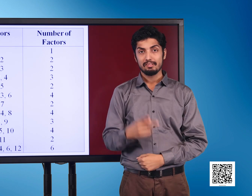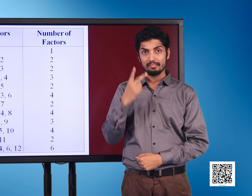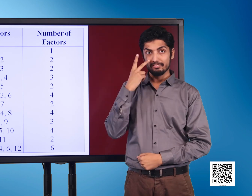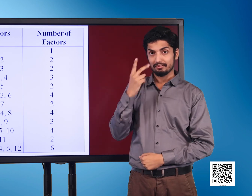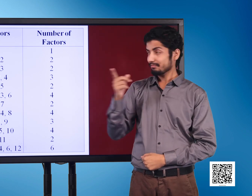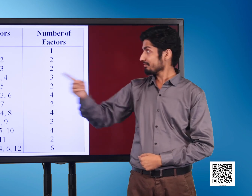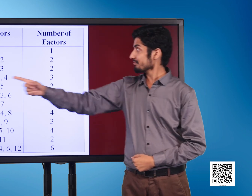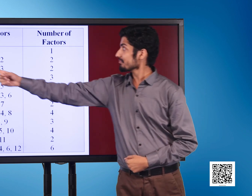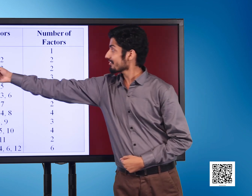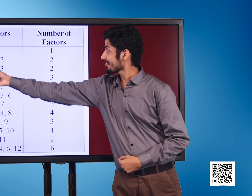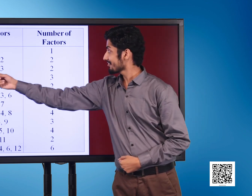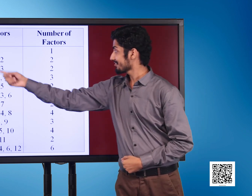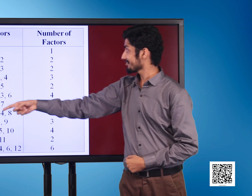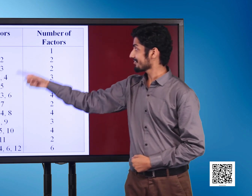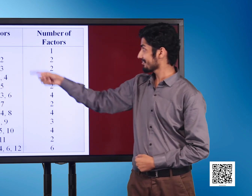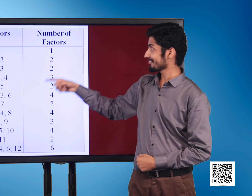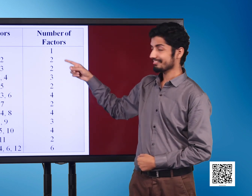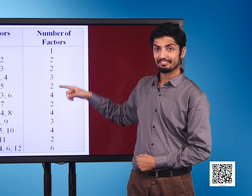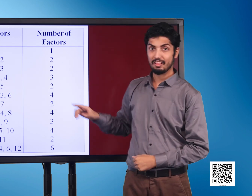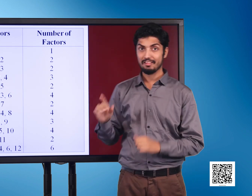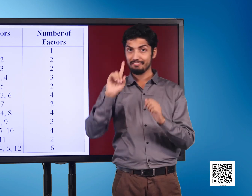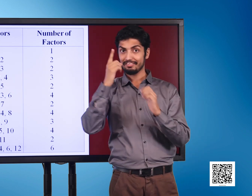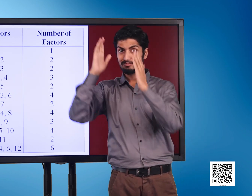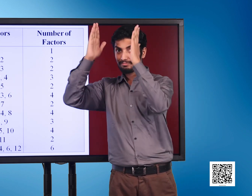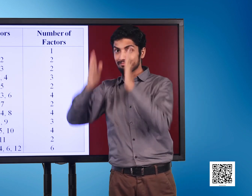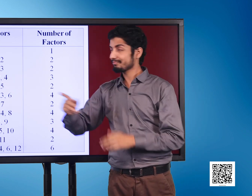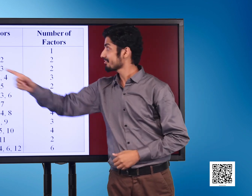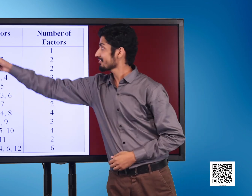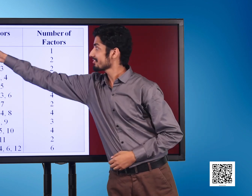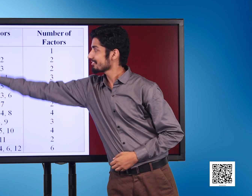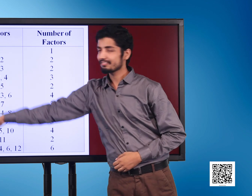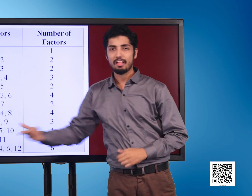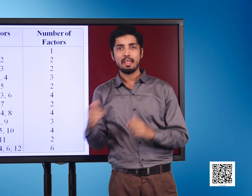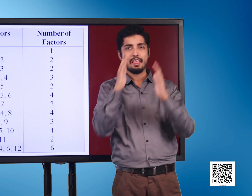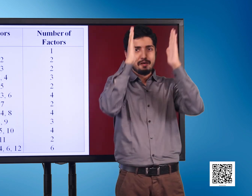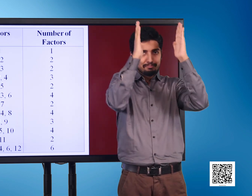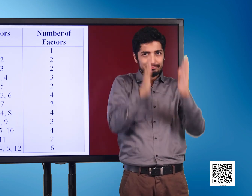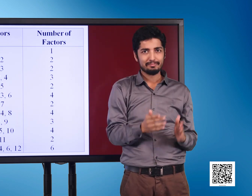We have a table with 3 columns. Column 1 heading is Numbers.